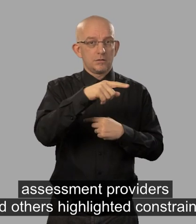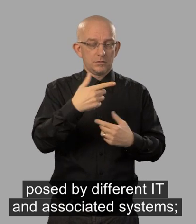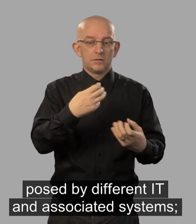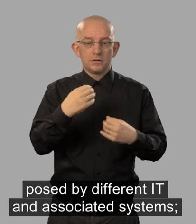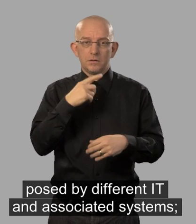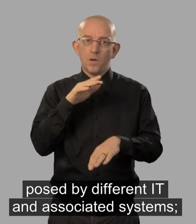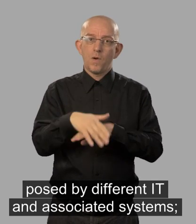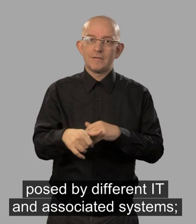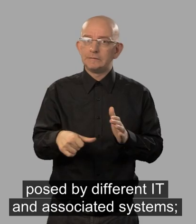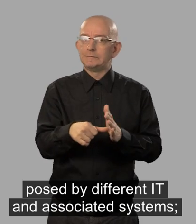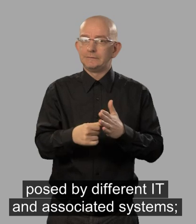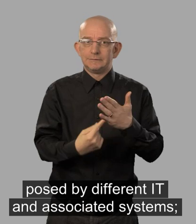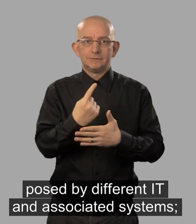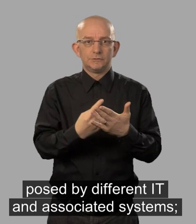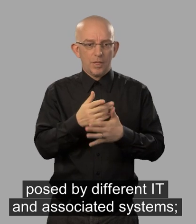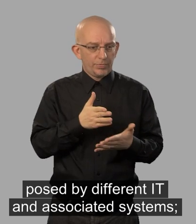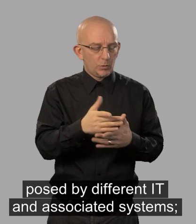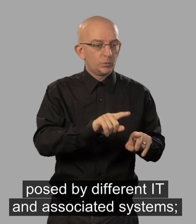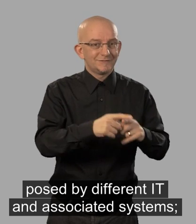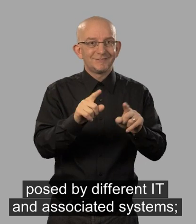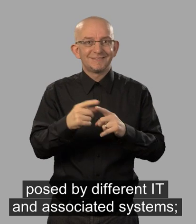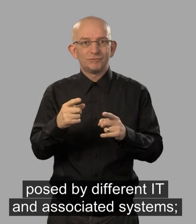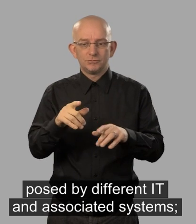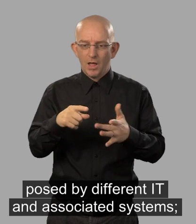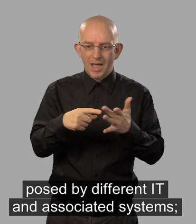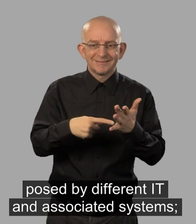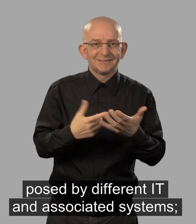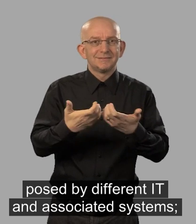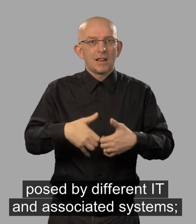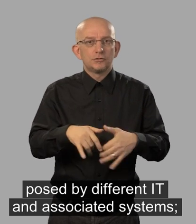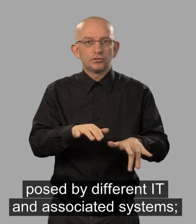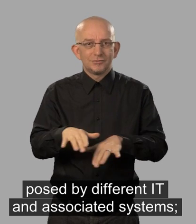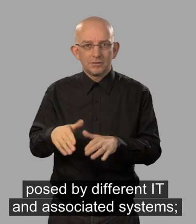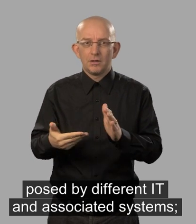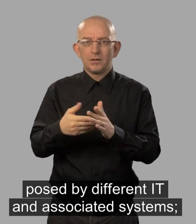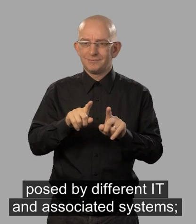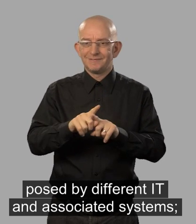others highlighted constraints posed by different IT and associated systems.